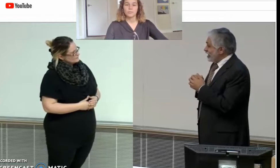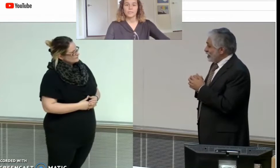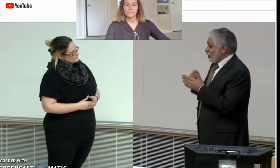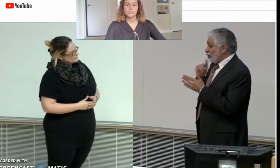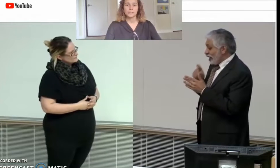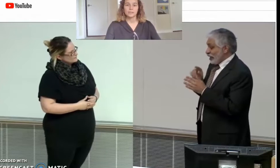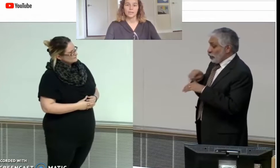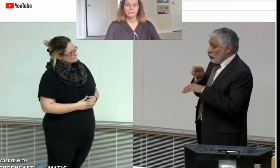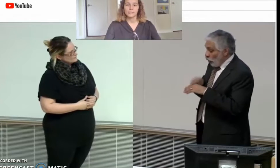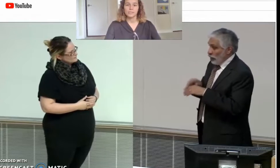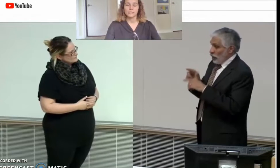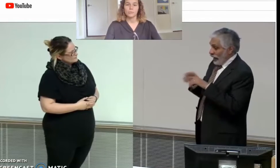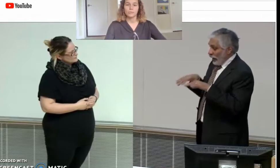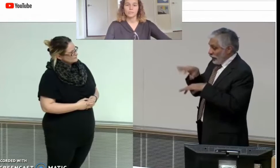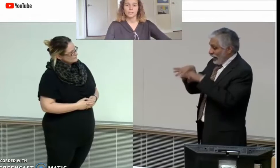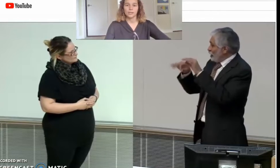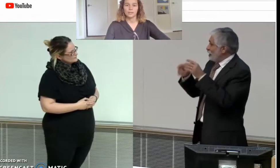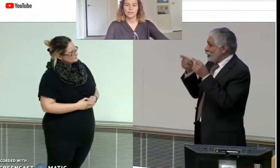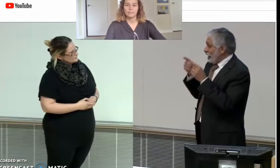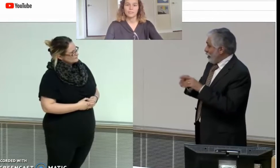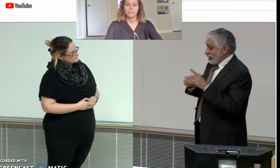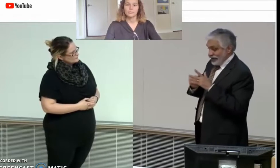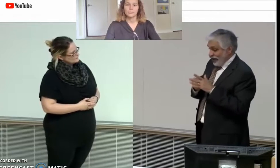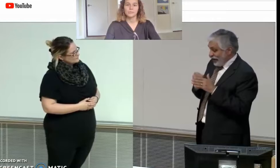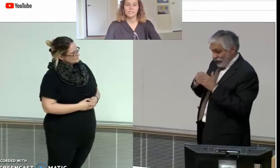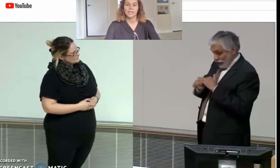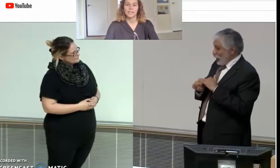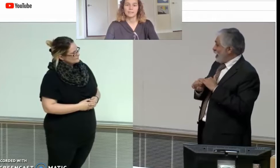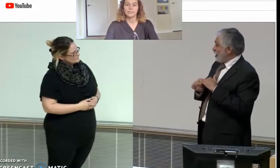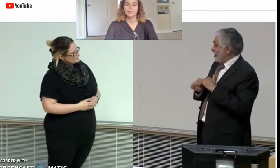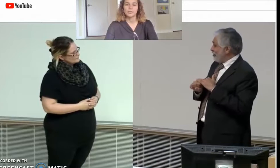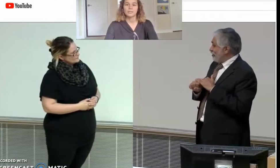prefer that certain language as opposed to later in life when they're exposed to a second language.